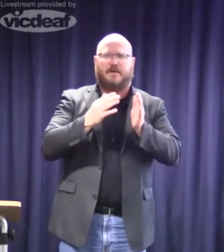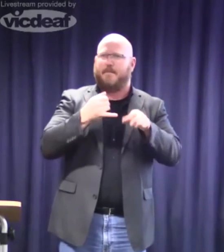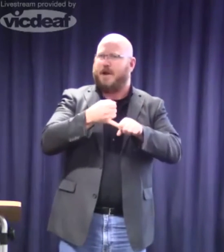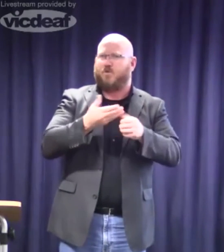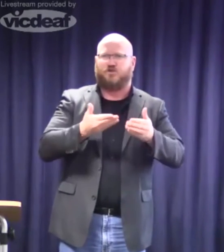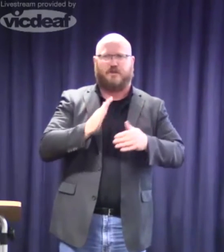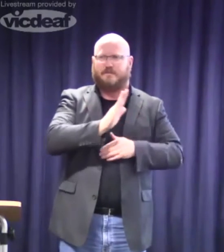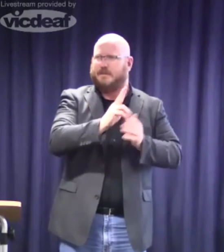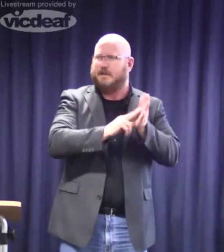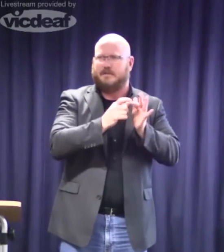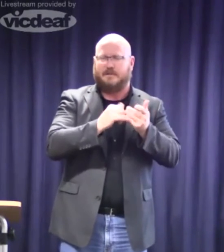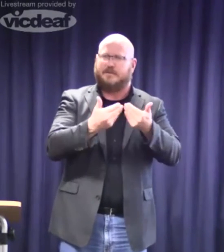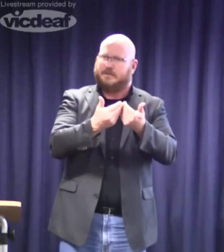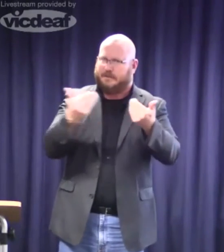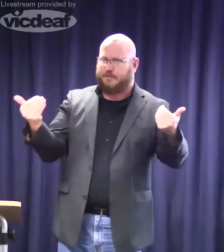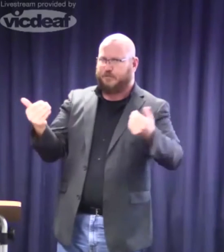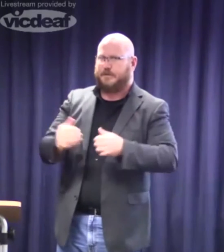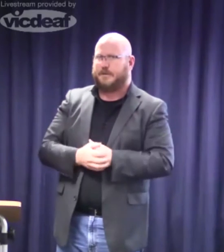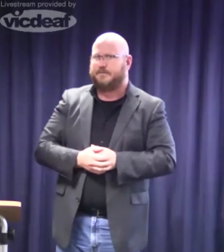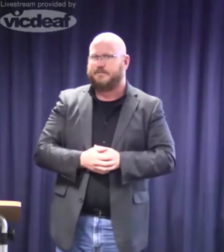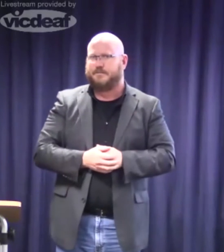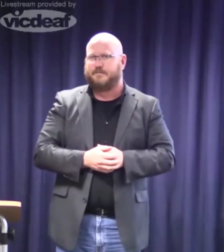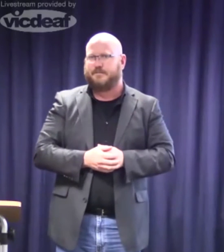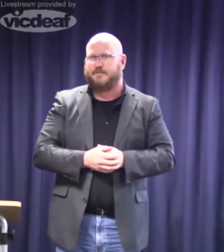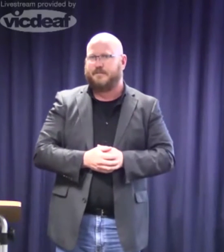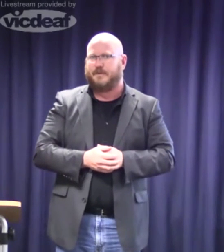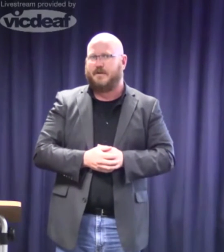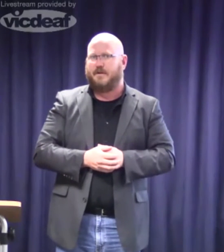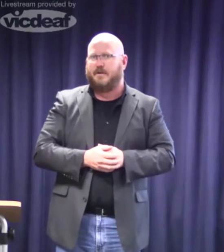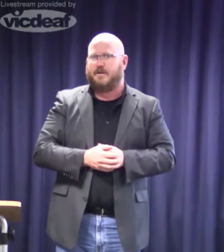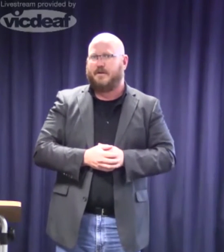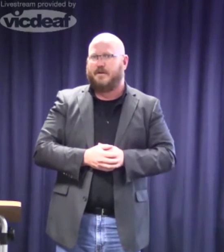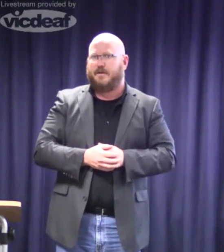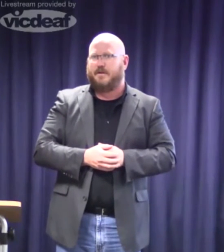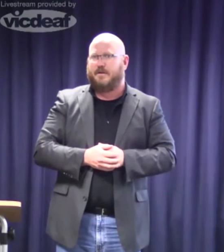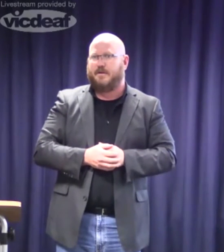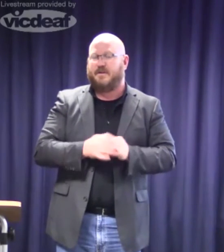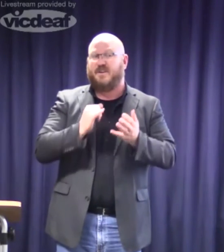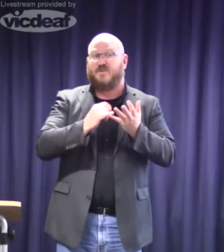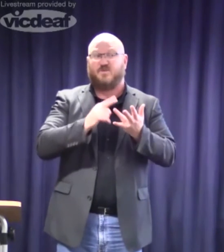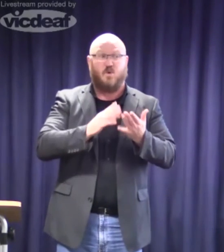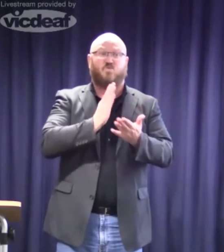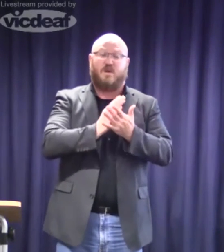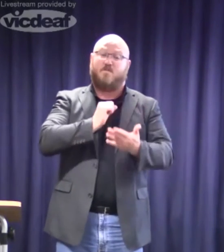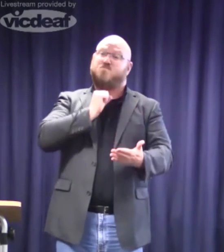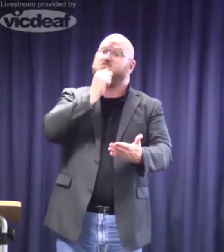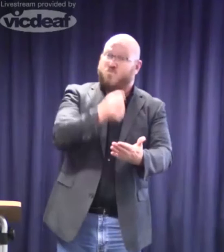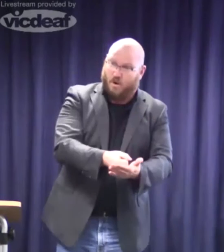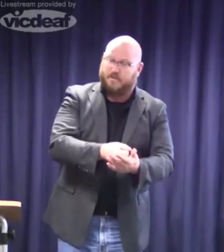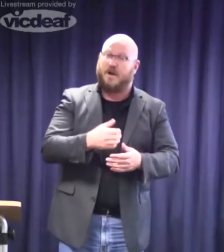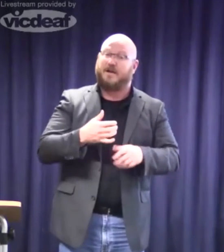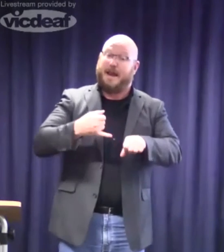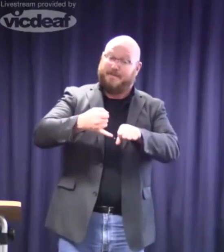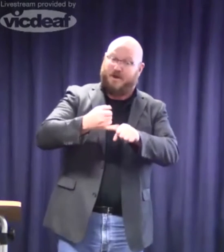well, as Keri already explained, we were assured that medical services would be kept separate